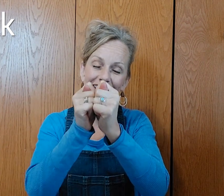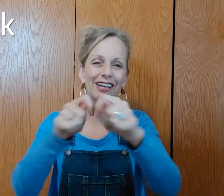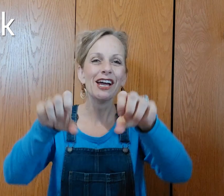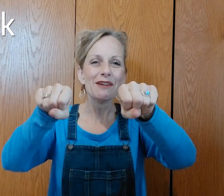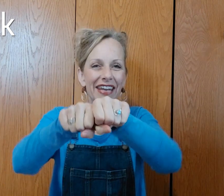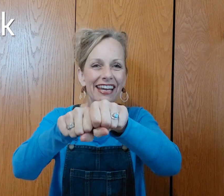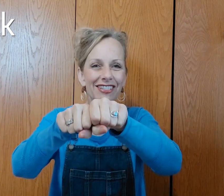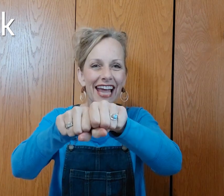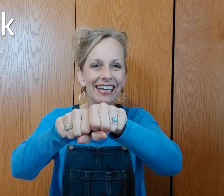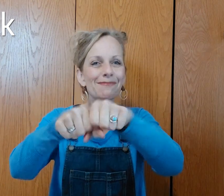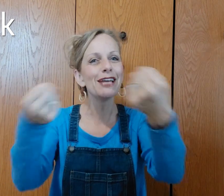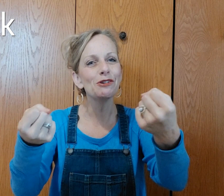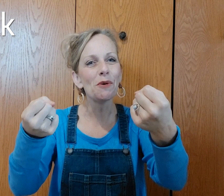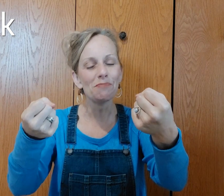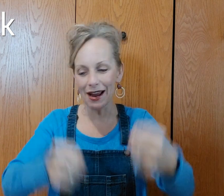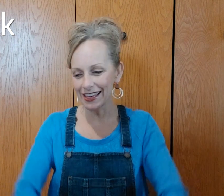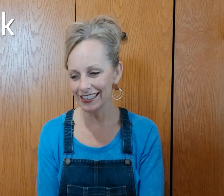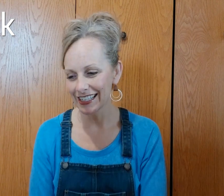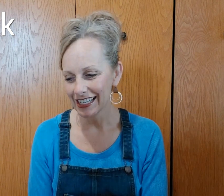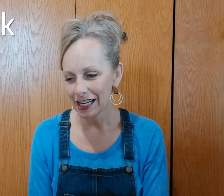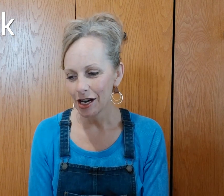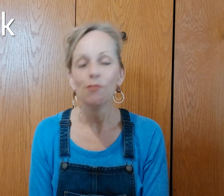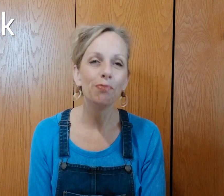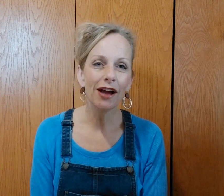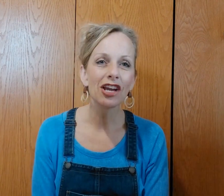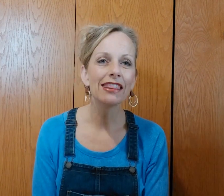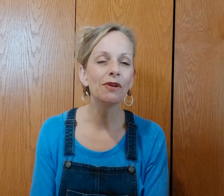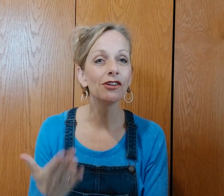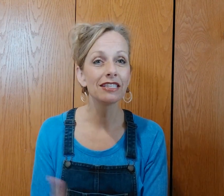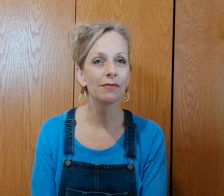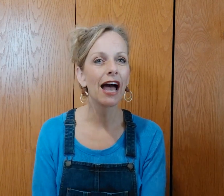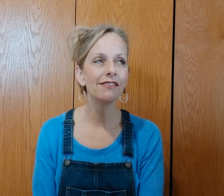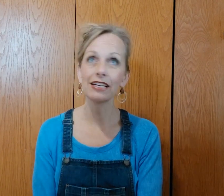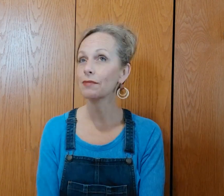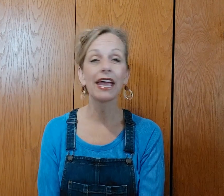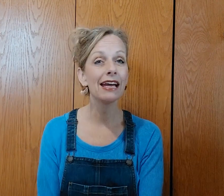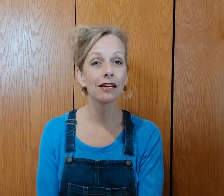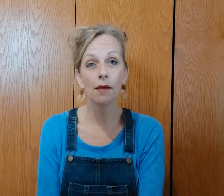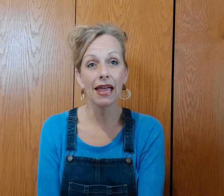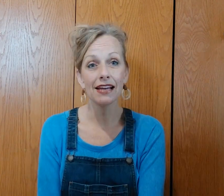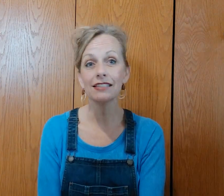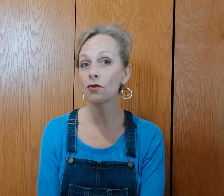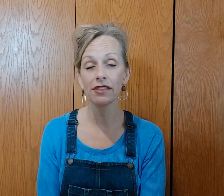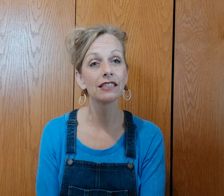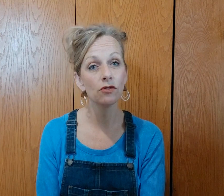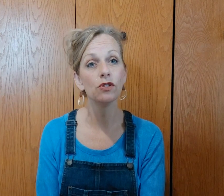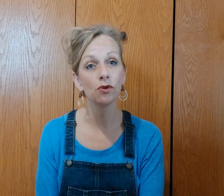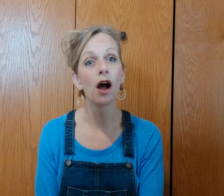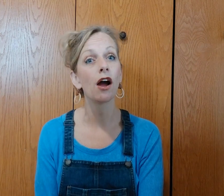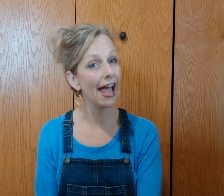together. But here's the item and you break it. Brush. And then we learned some kind of like some commands or things that you would do